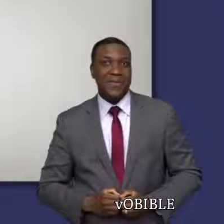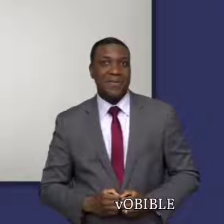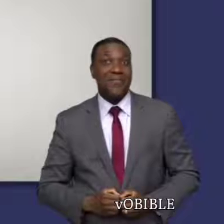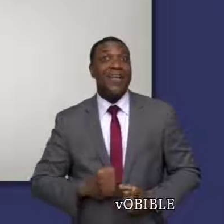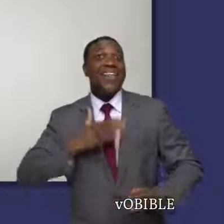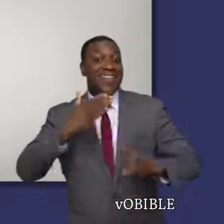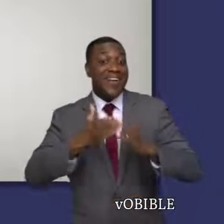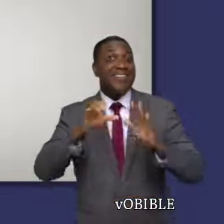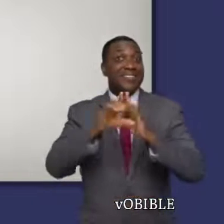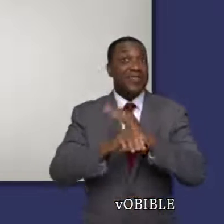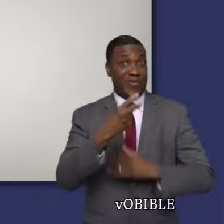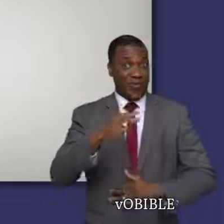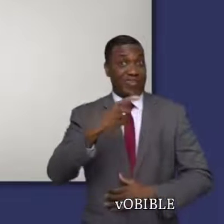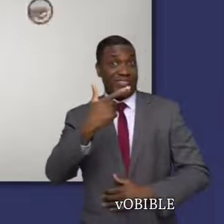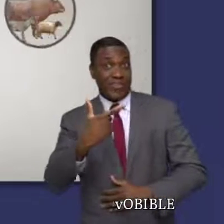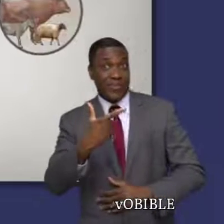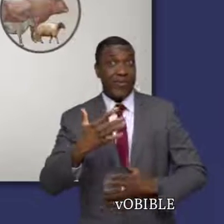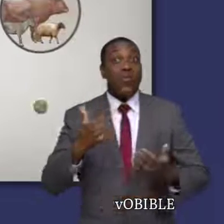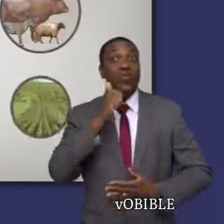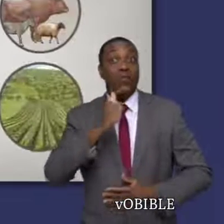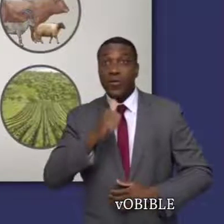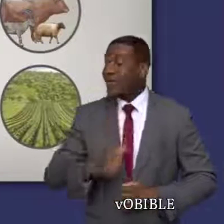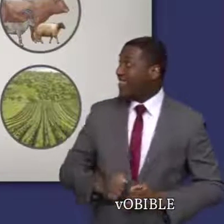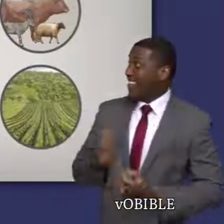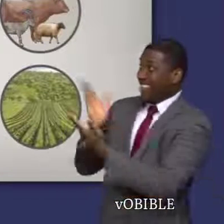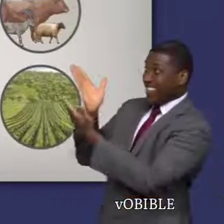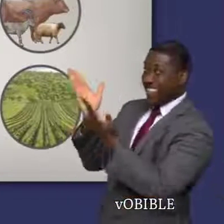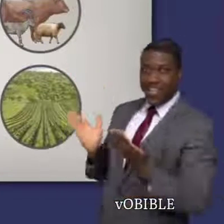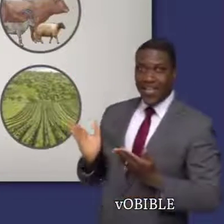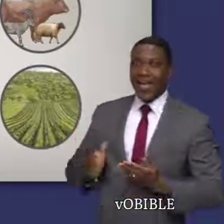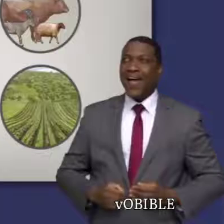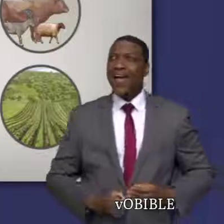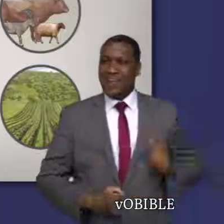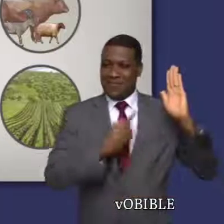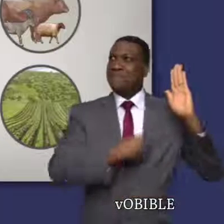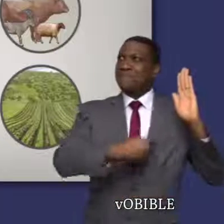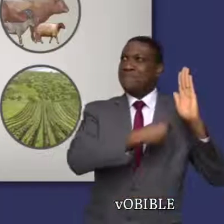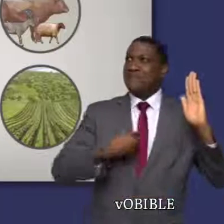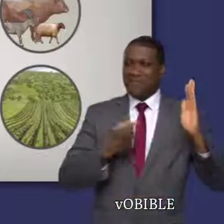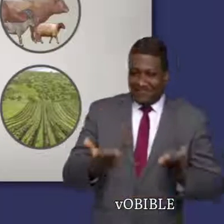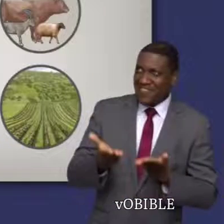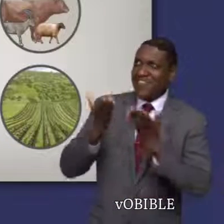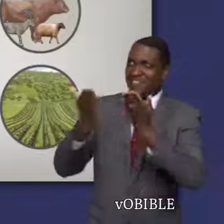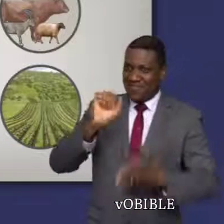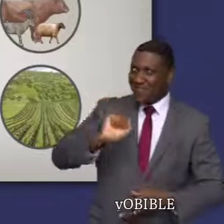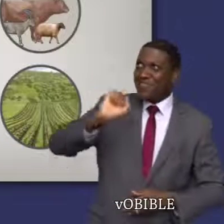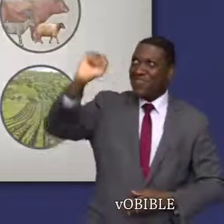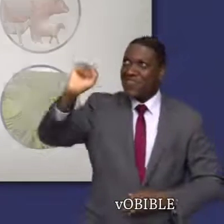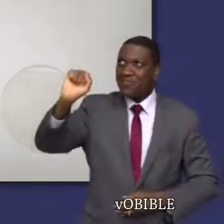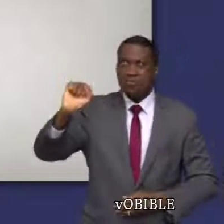Chapter 27 closes the book of Leviticus with laws about things vowed to Jehovah and things devoted to